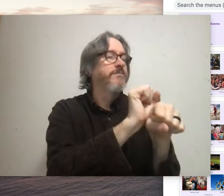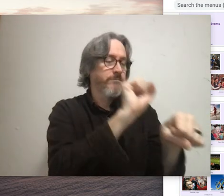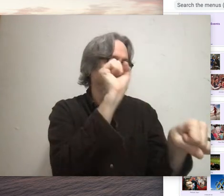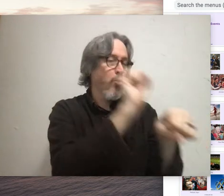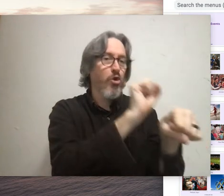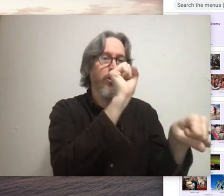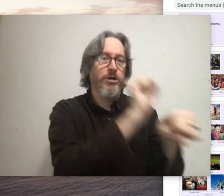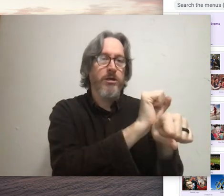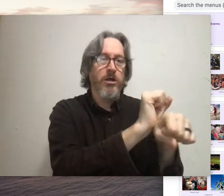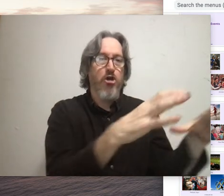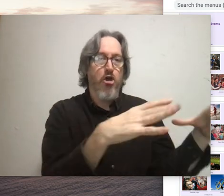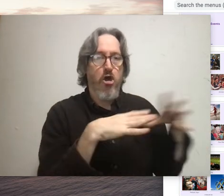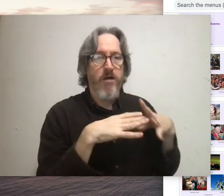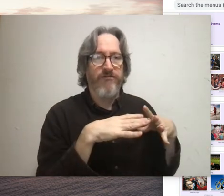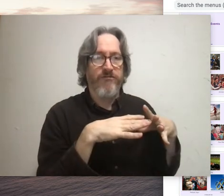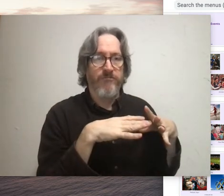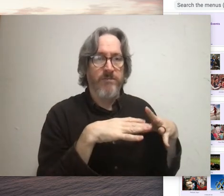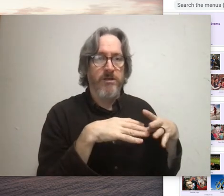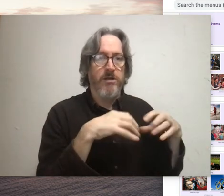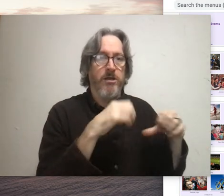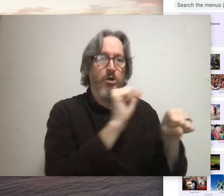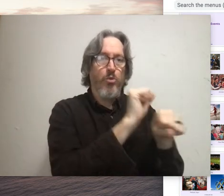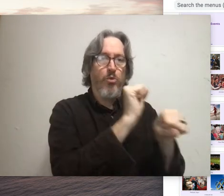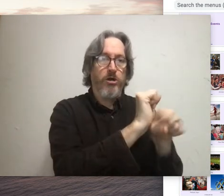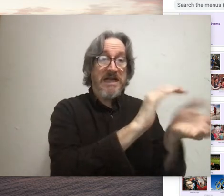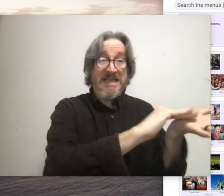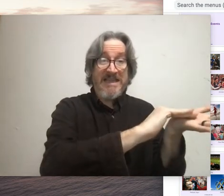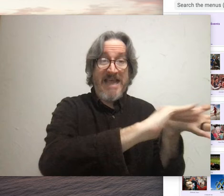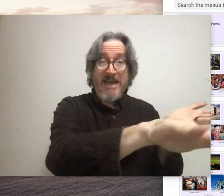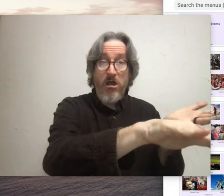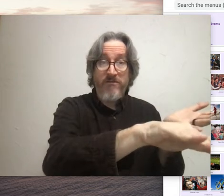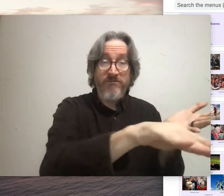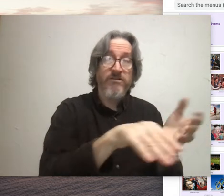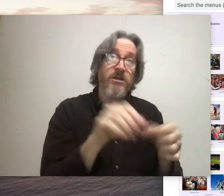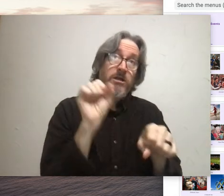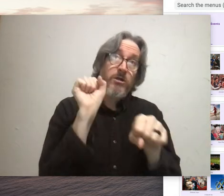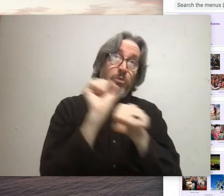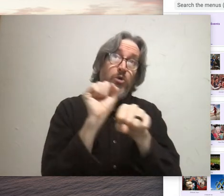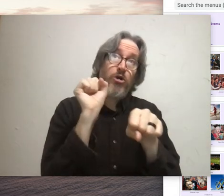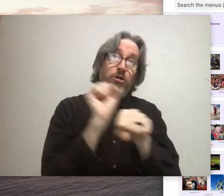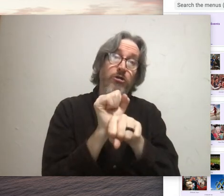break, work off, work laid off,